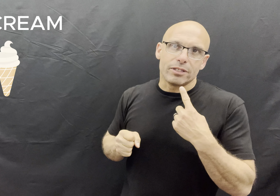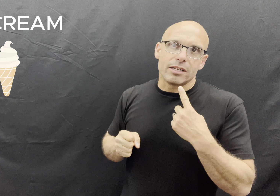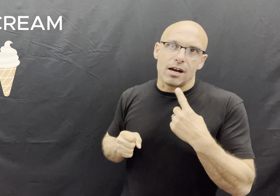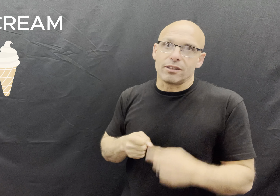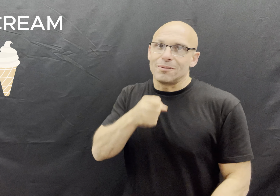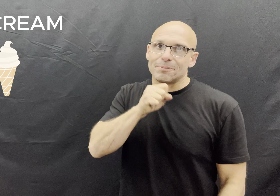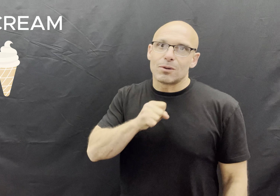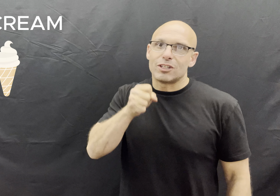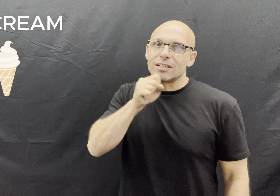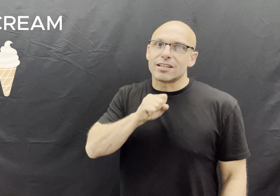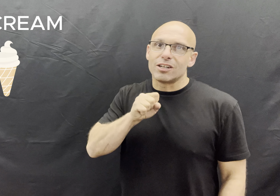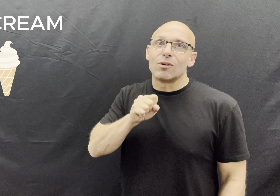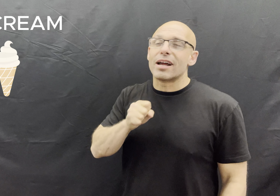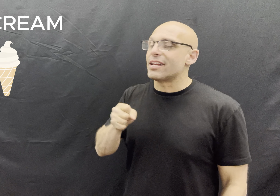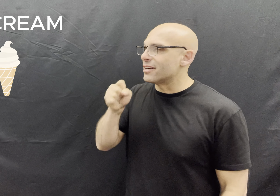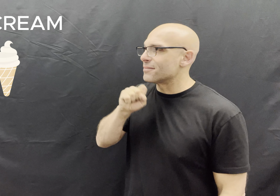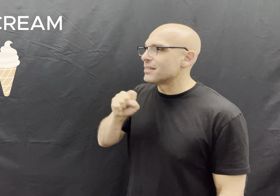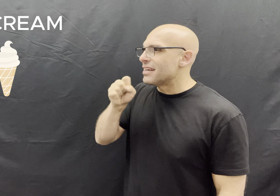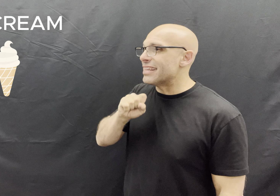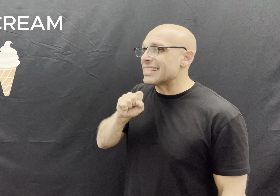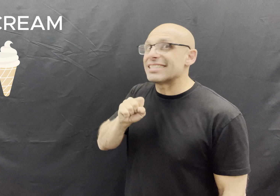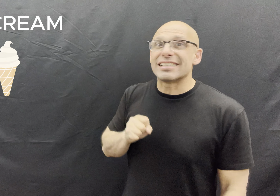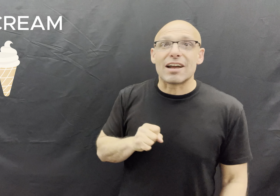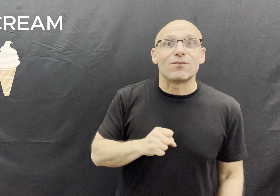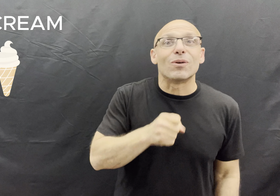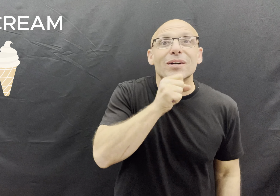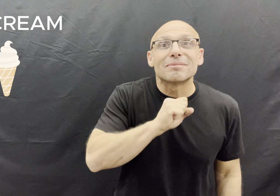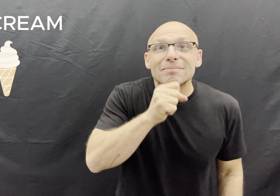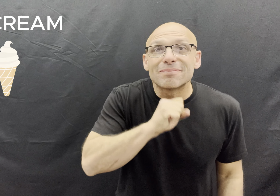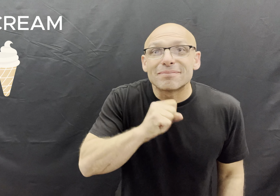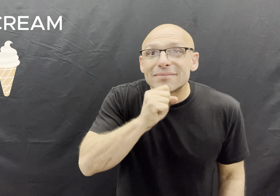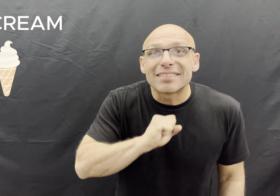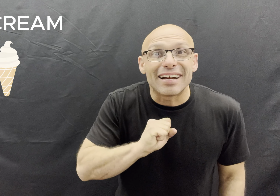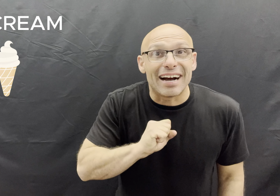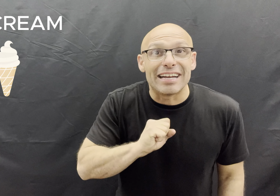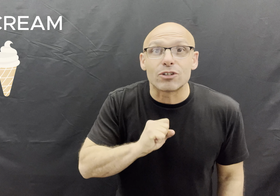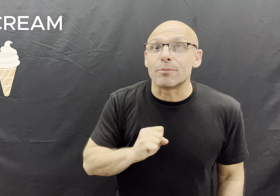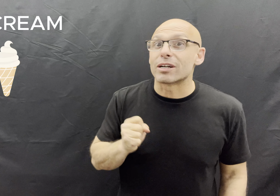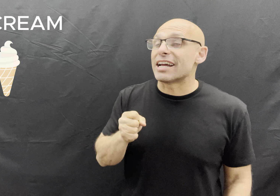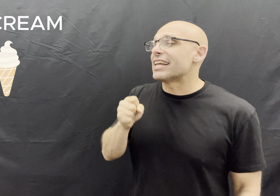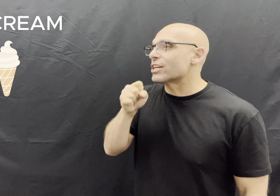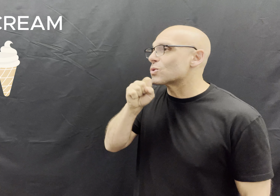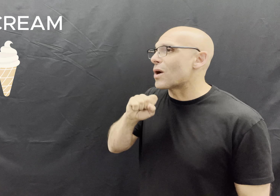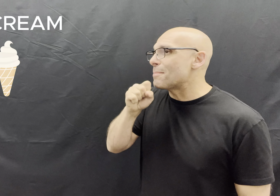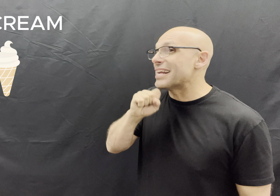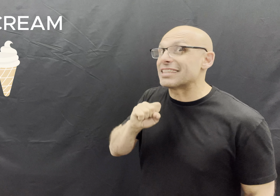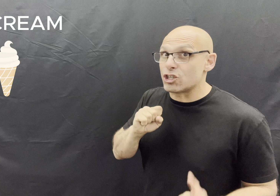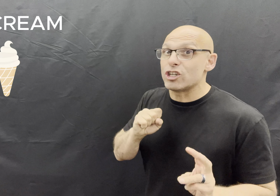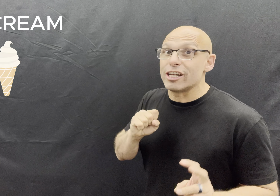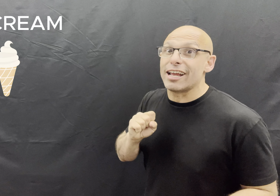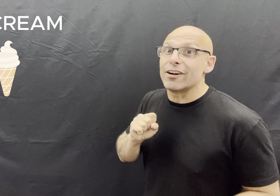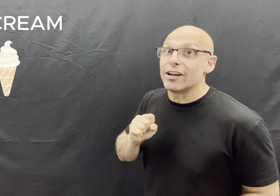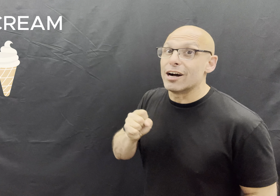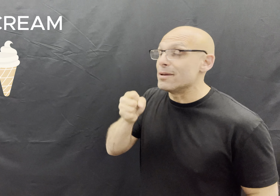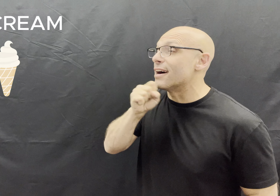tongue though. We're just gonna go right here. That's the sign for ice cream. We're kind of like swiping at the chin area, I'll be honest,